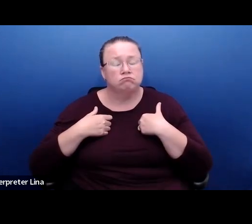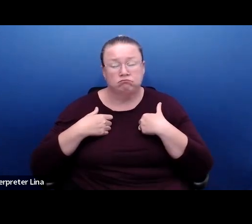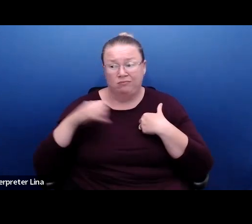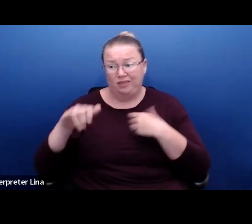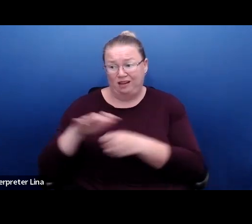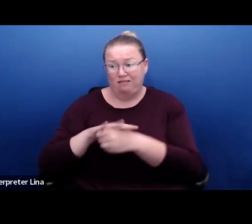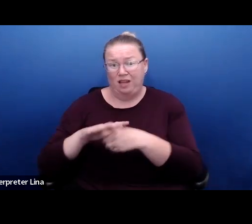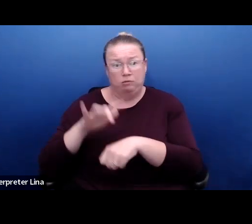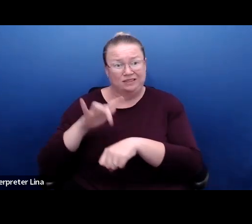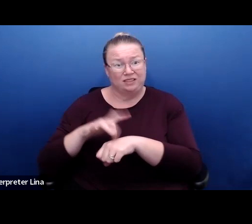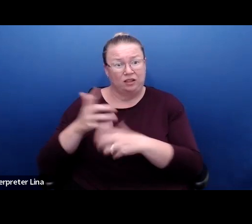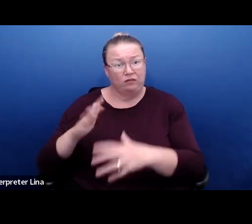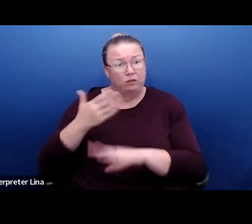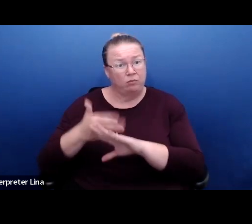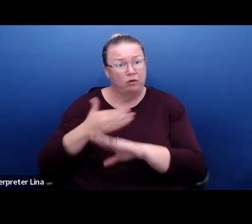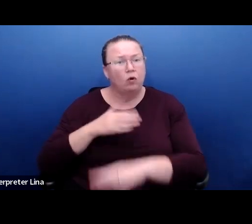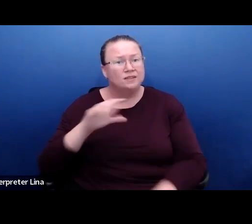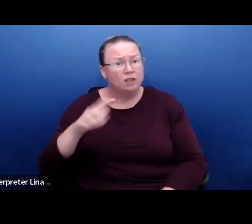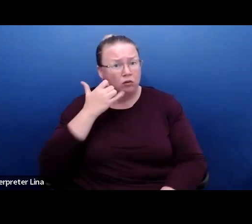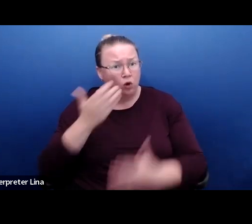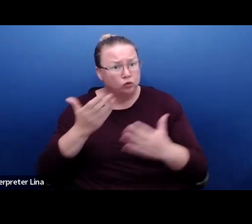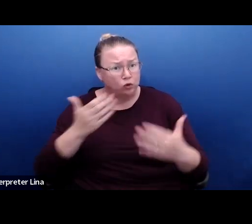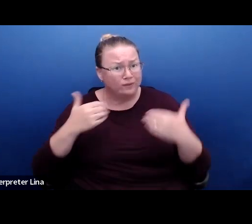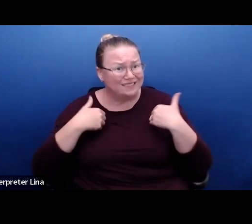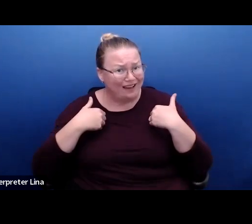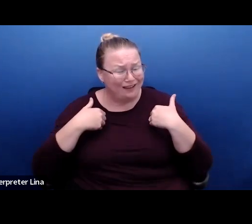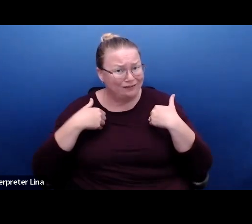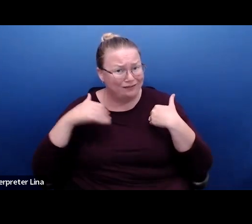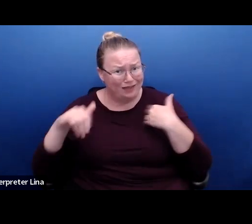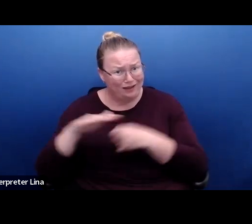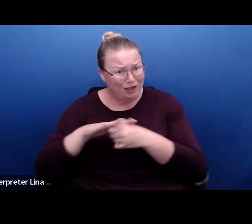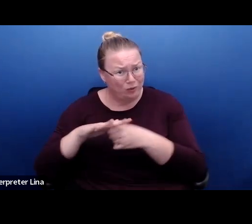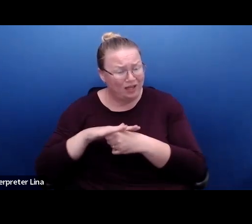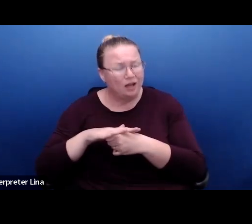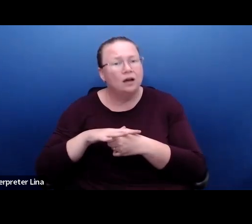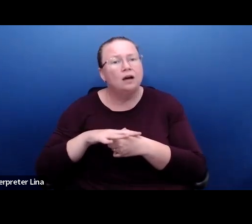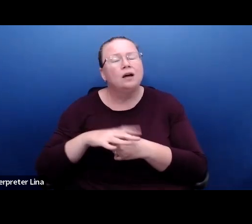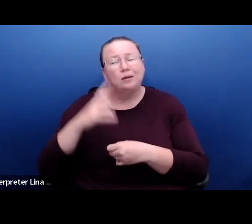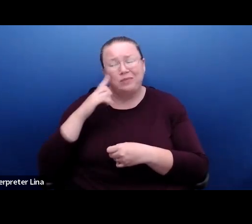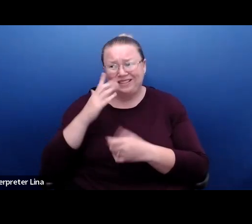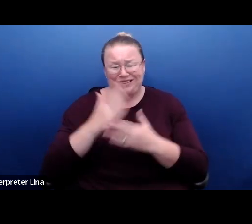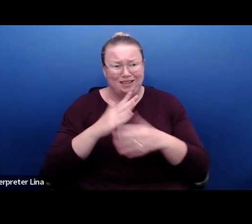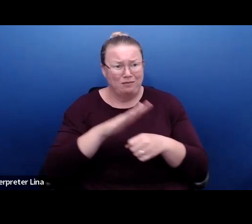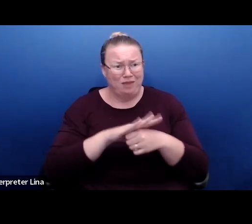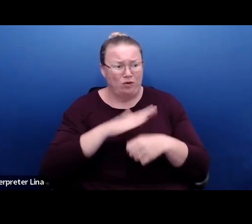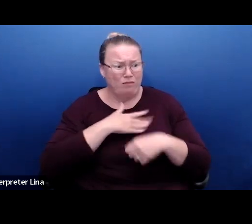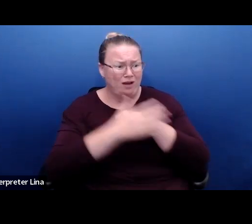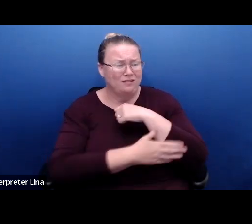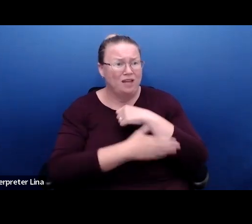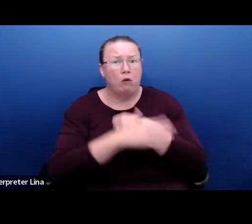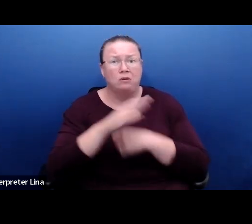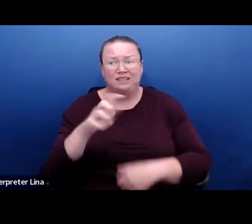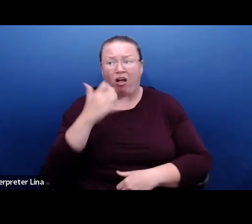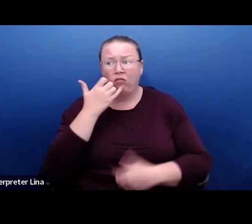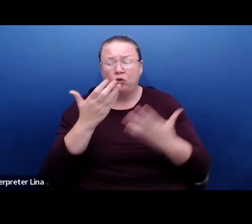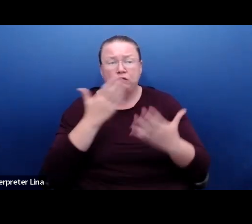neighborhood before? Do you have cell phone service? Because in like at least a third of my county, there's no cell phone service at